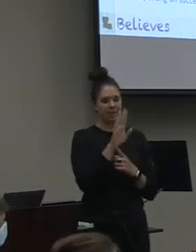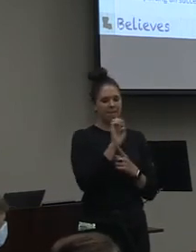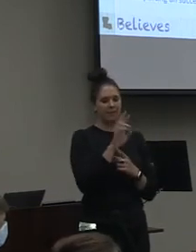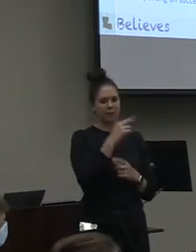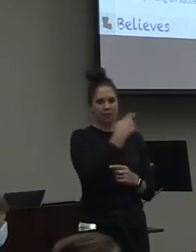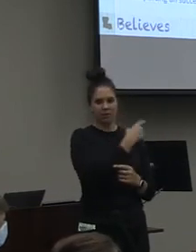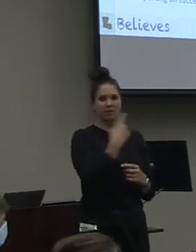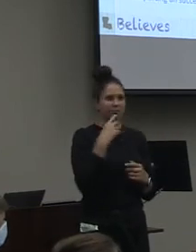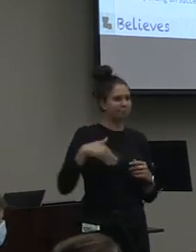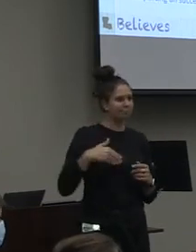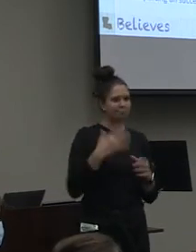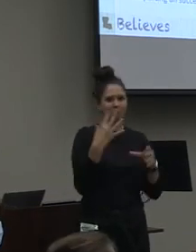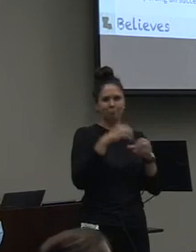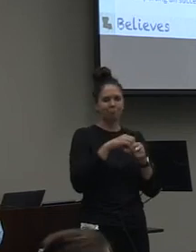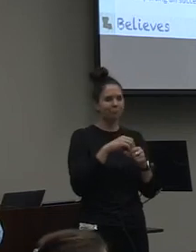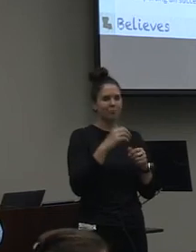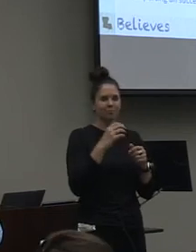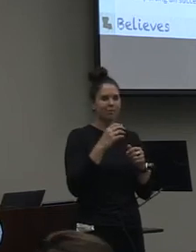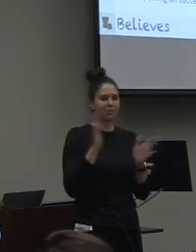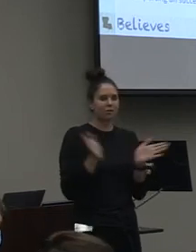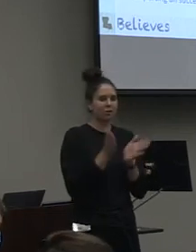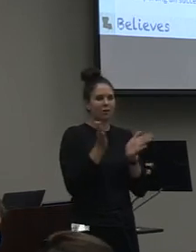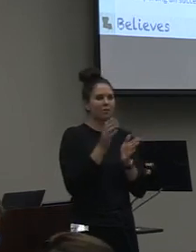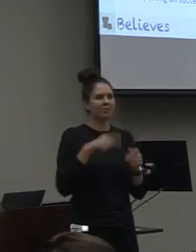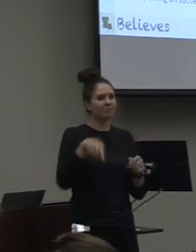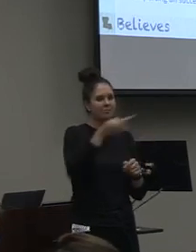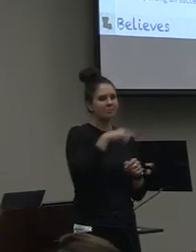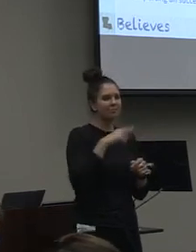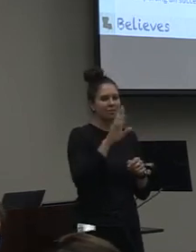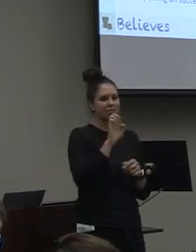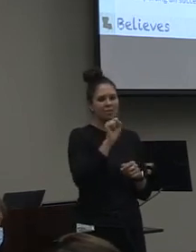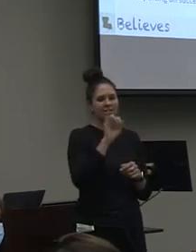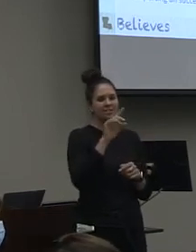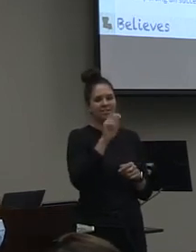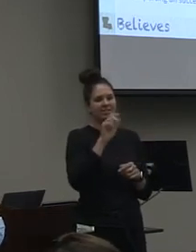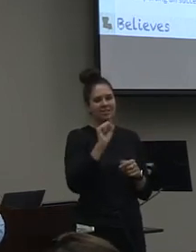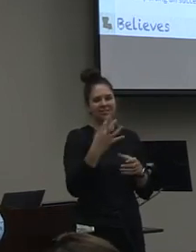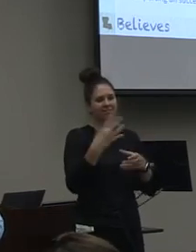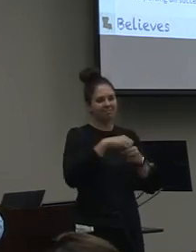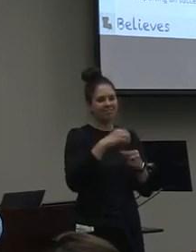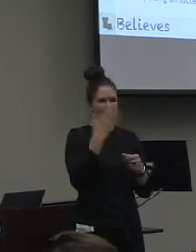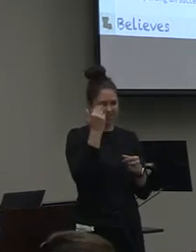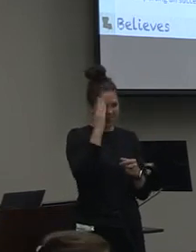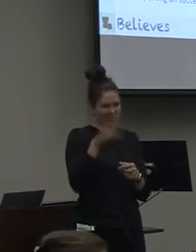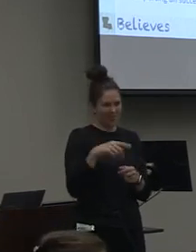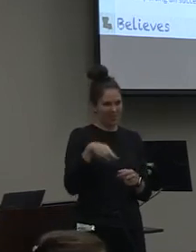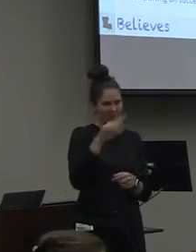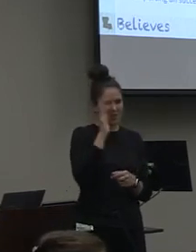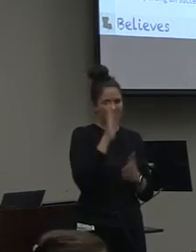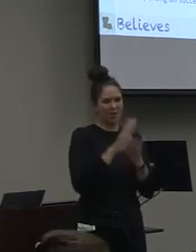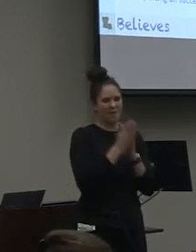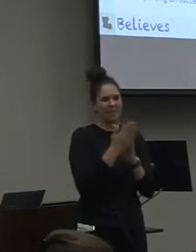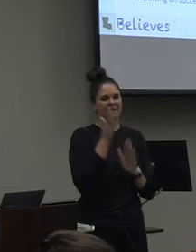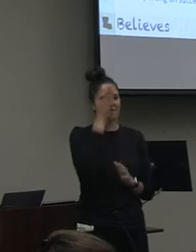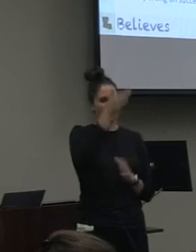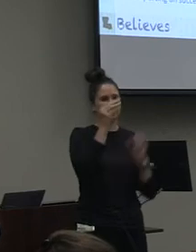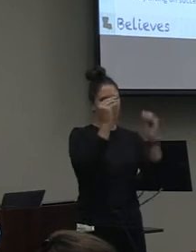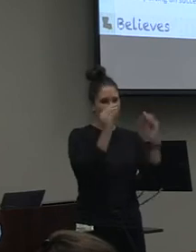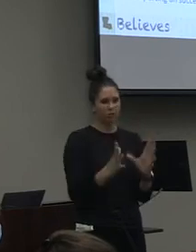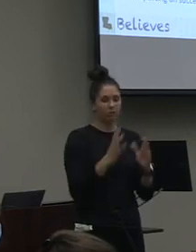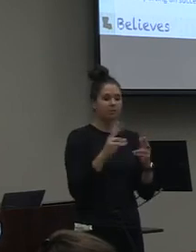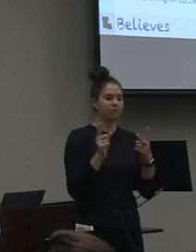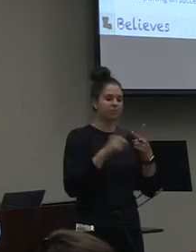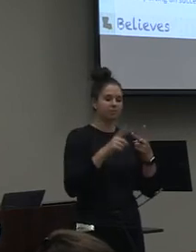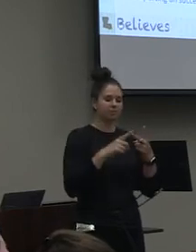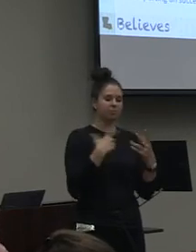our school systems to include their residents in the training, knowing that they will be our future teachers. And then the